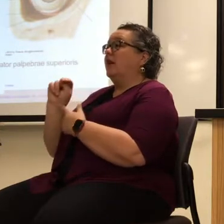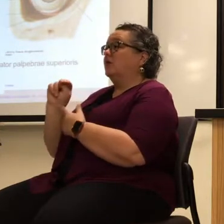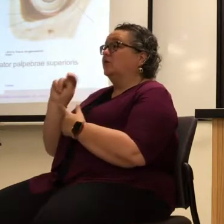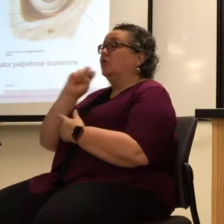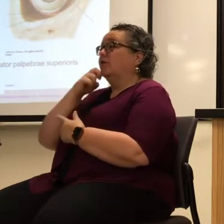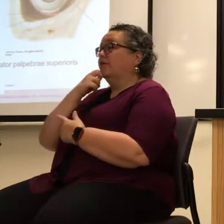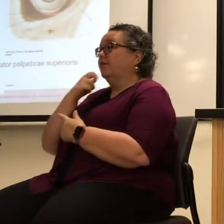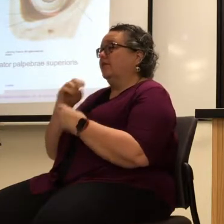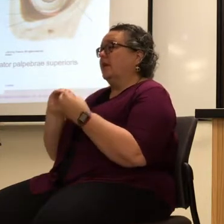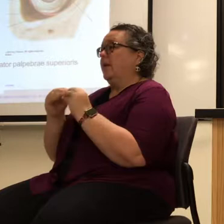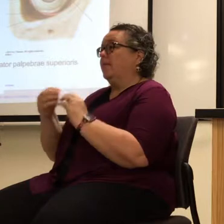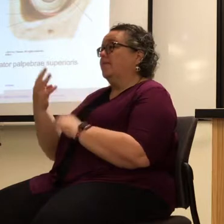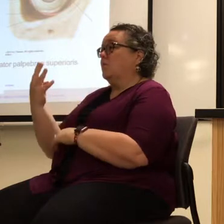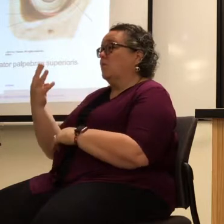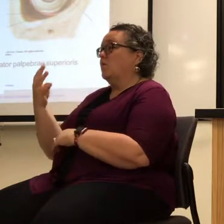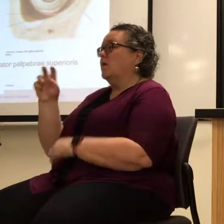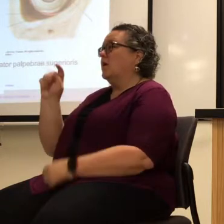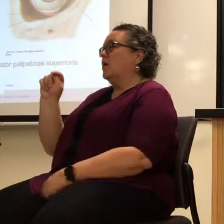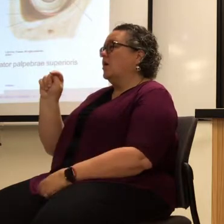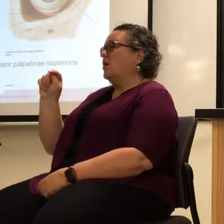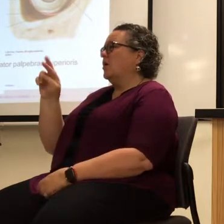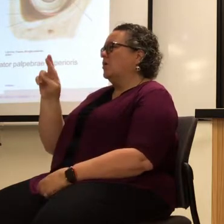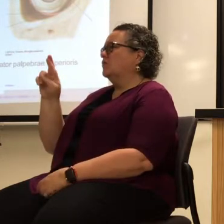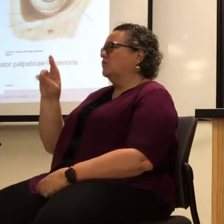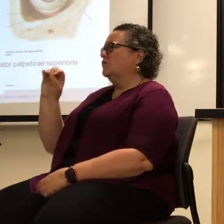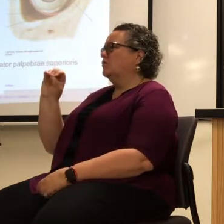the trochlear nerve.